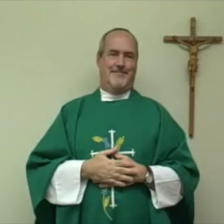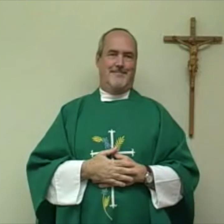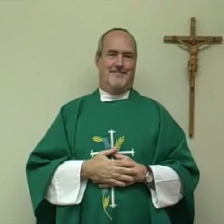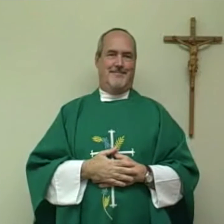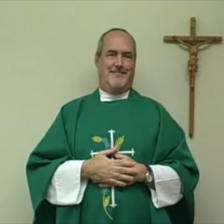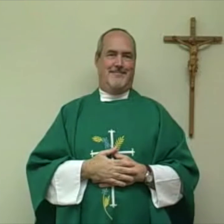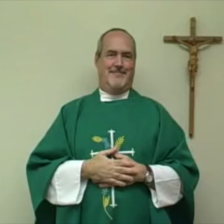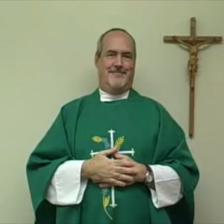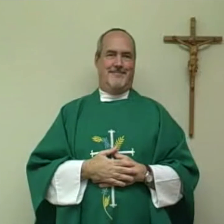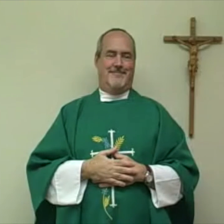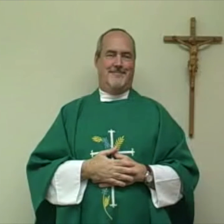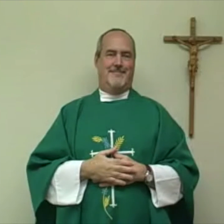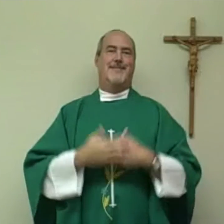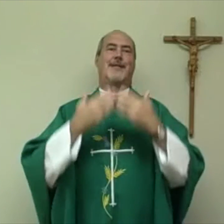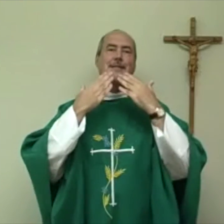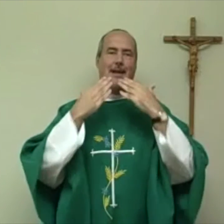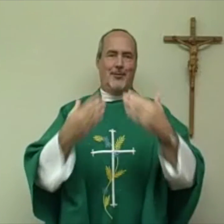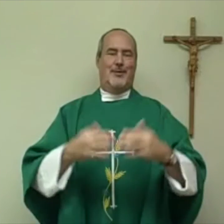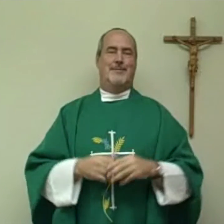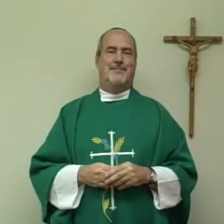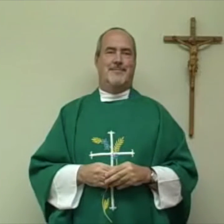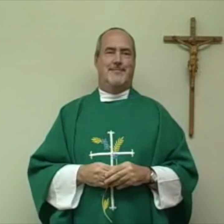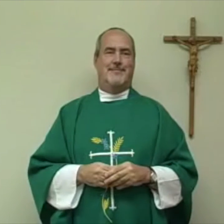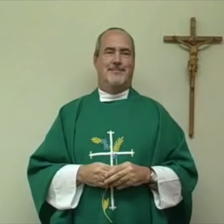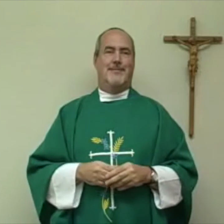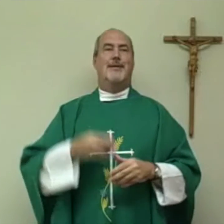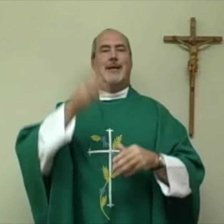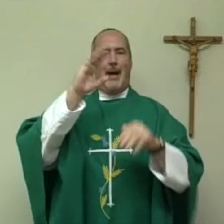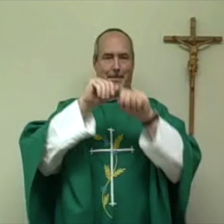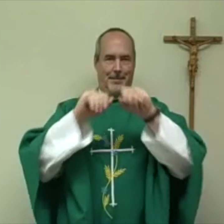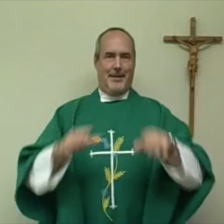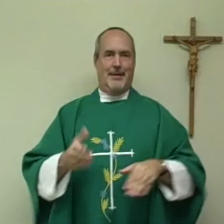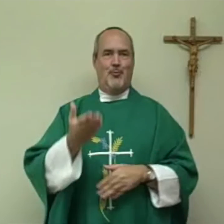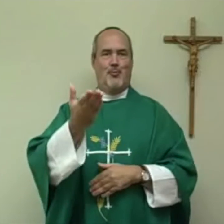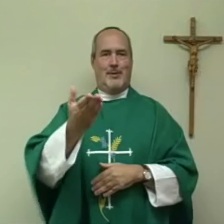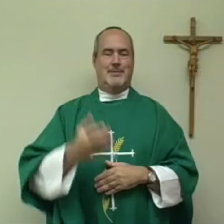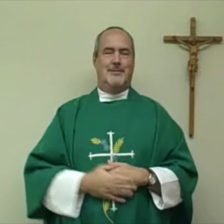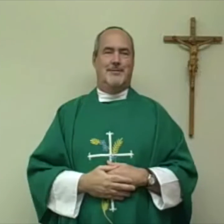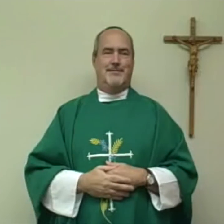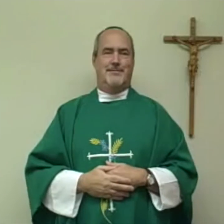that we can eventually meet with him and live forever. Thank you, and God bless you.